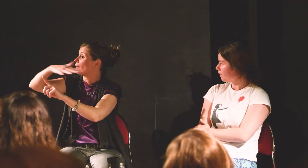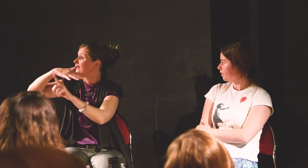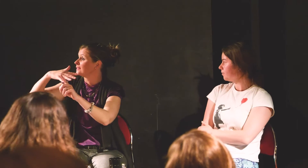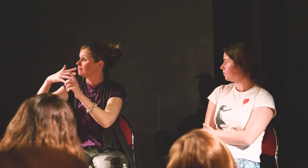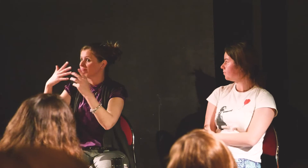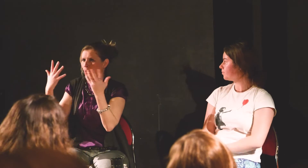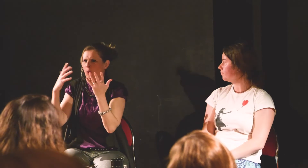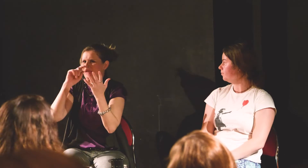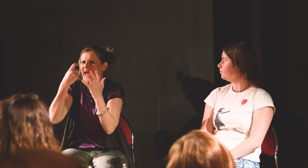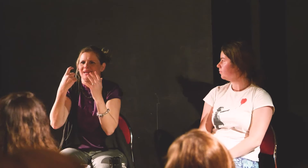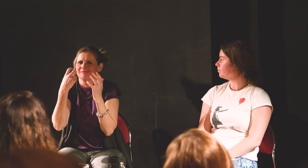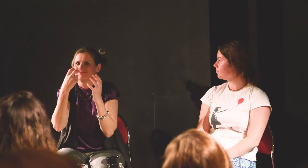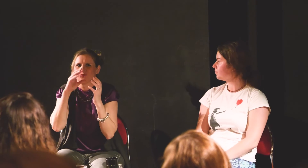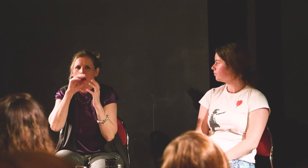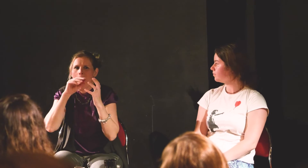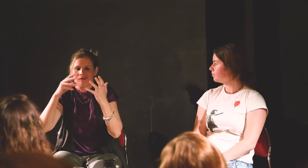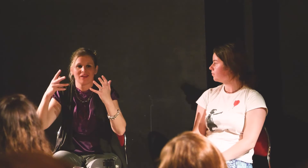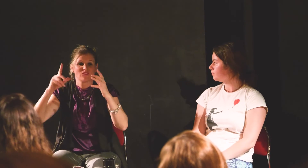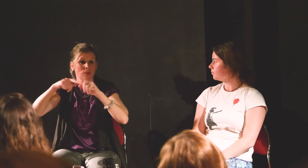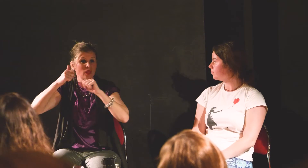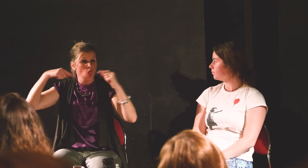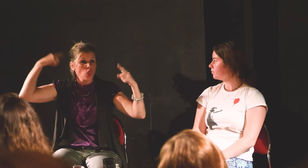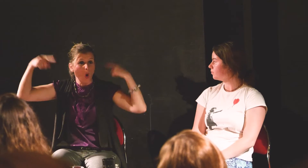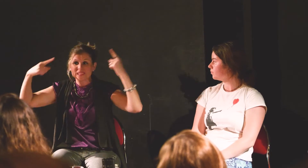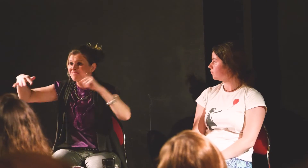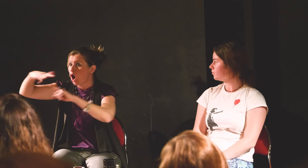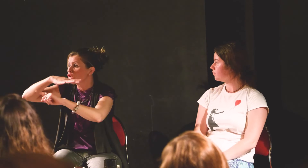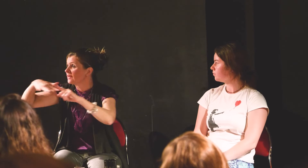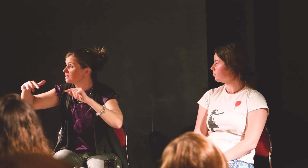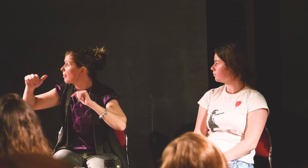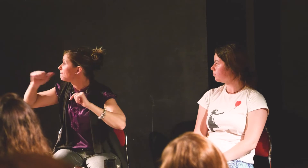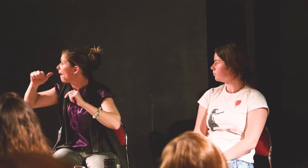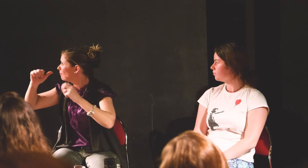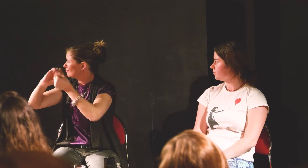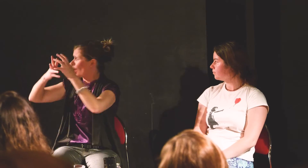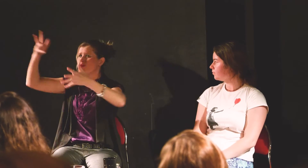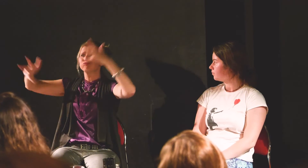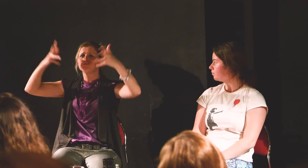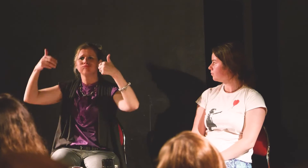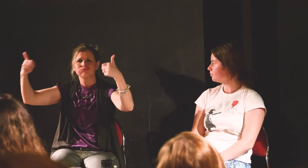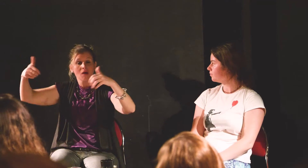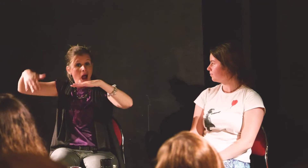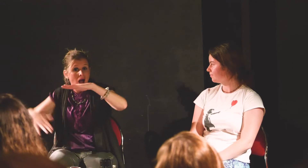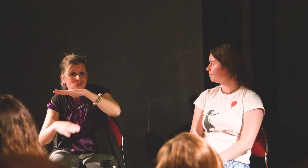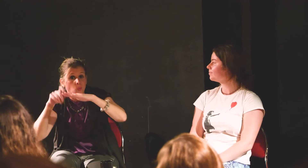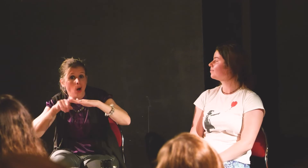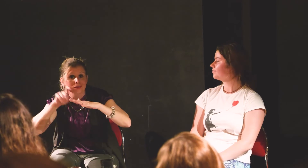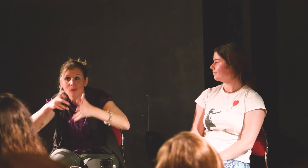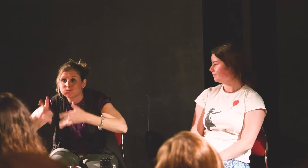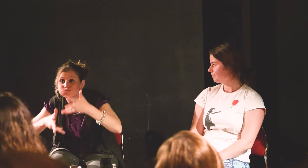So sign language does contribute to the workplace, because if it's a noisy environment, or if it's the pub, if